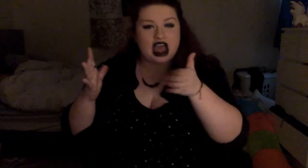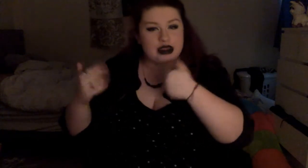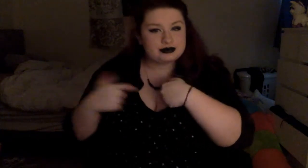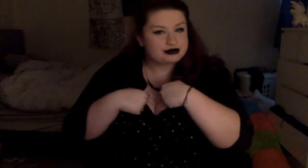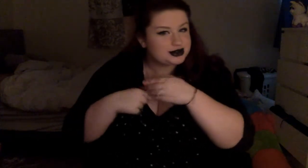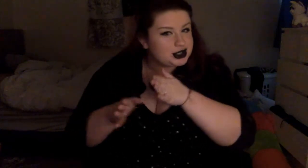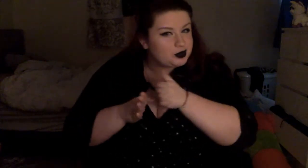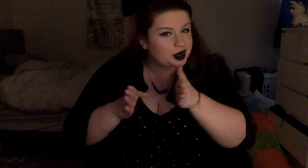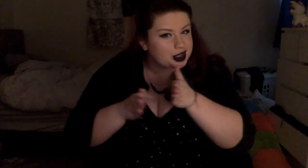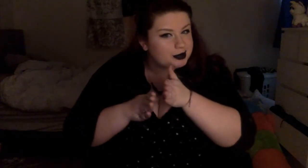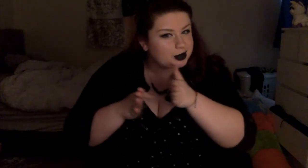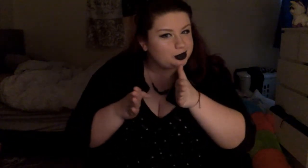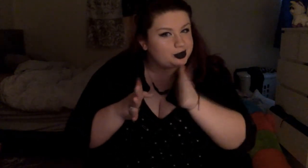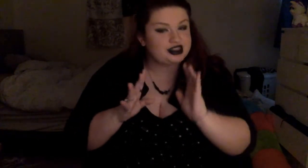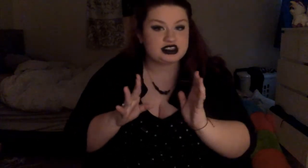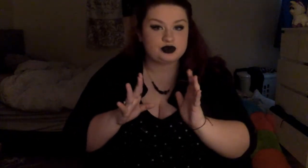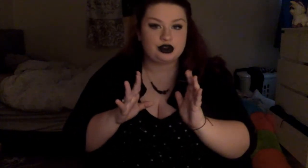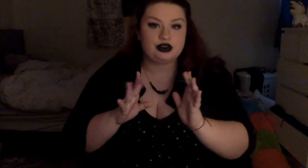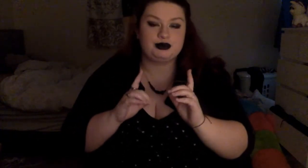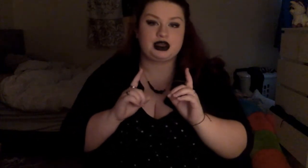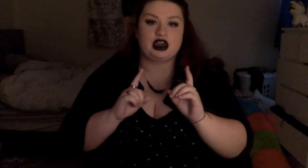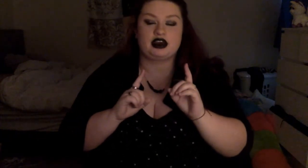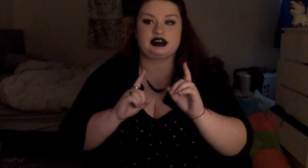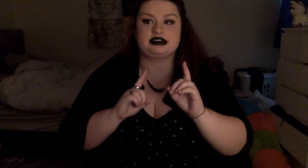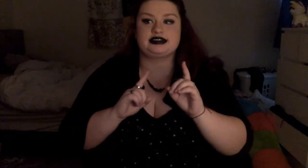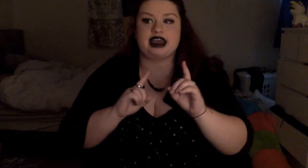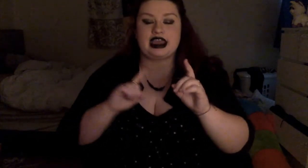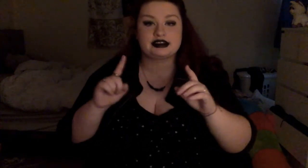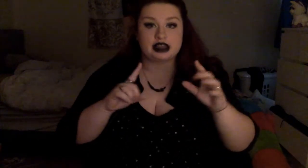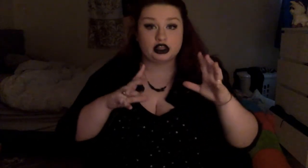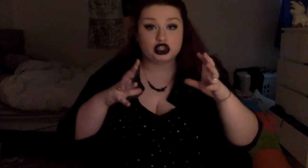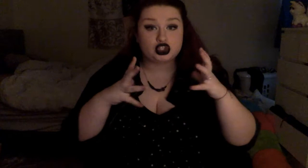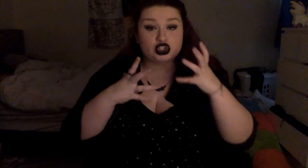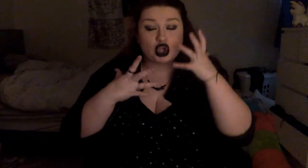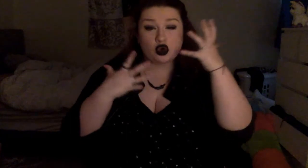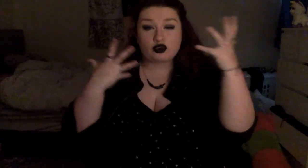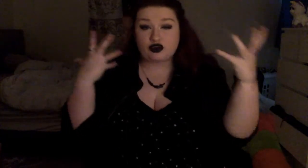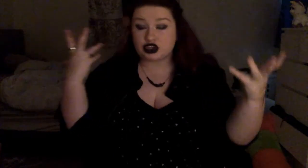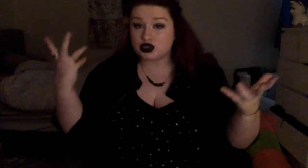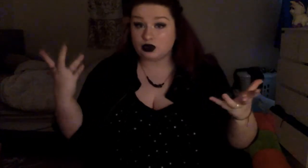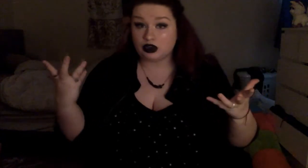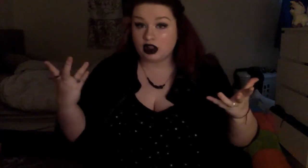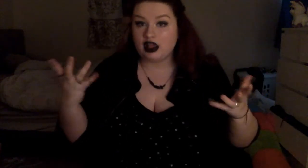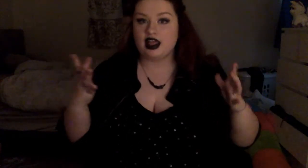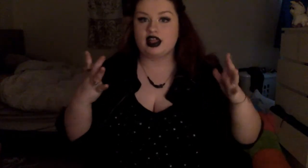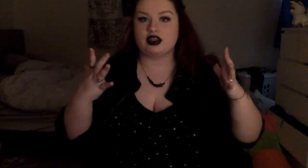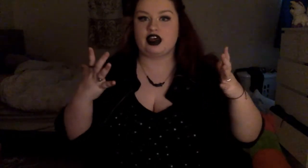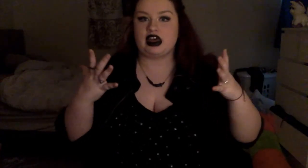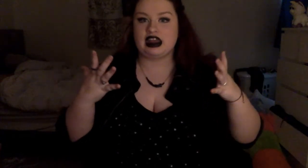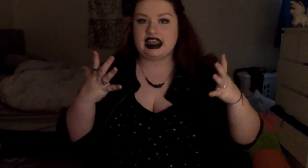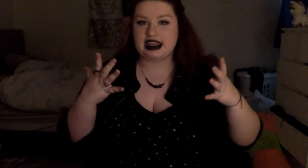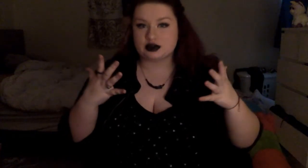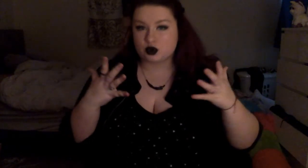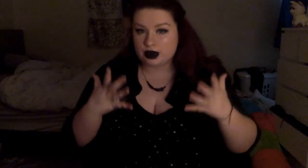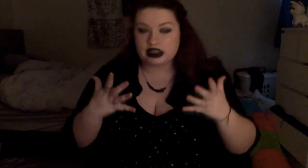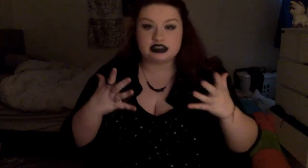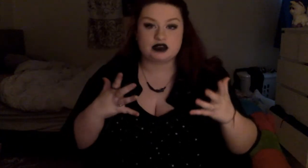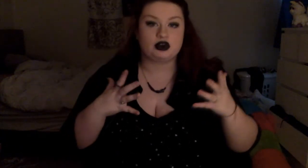I'm somewhere in the middle with this one because ASL is so visual that it's really difficult